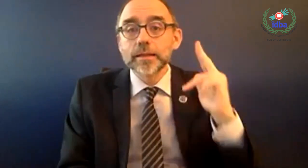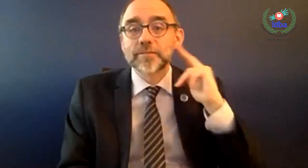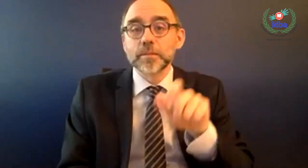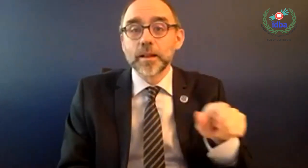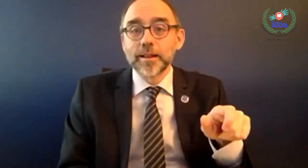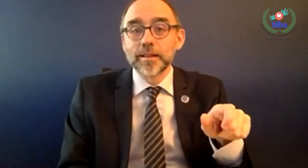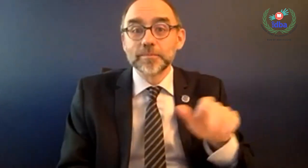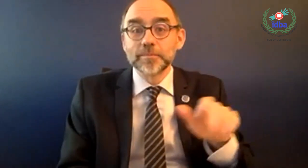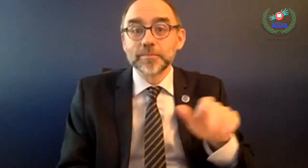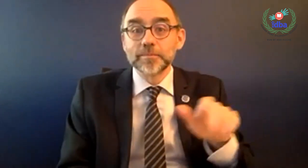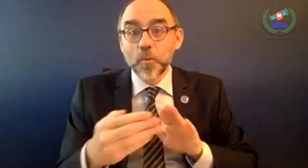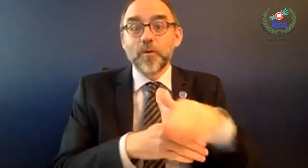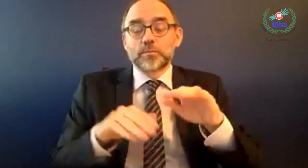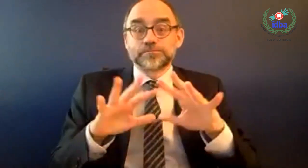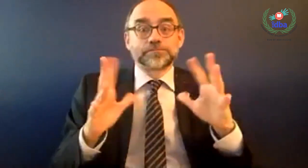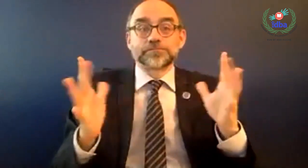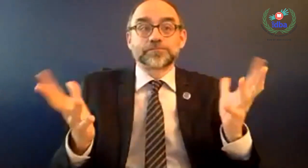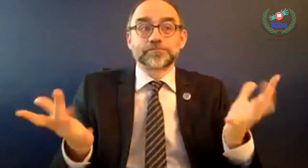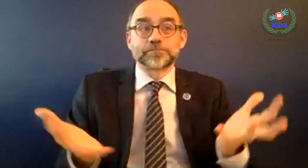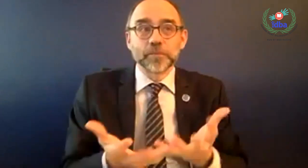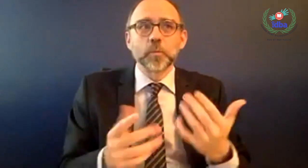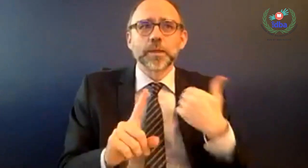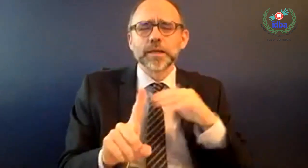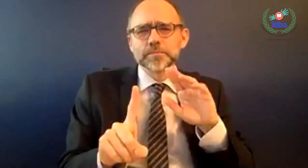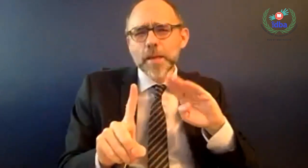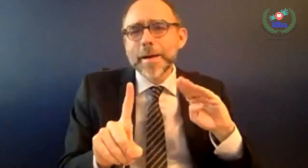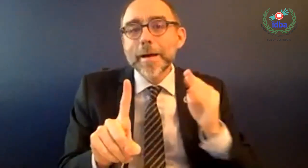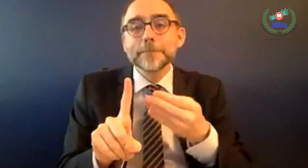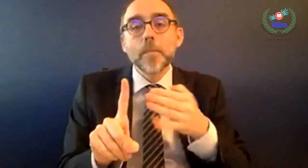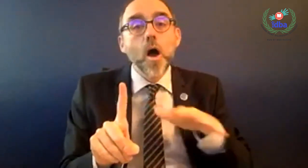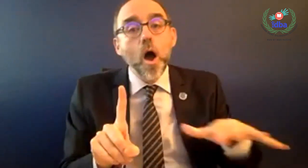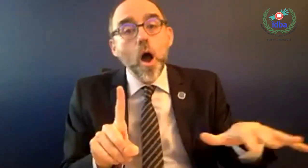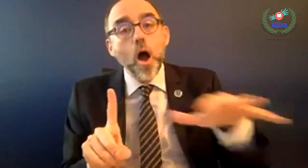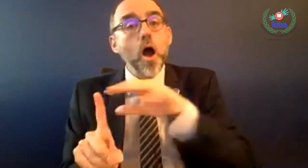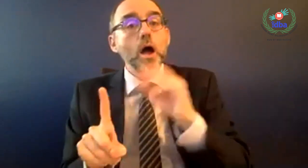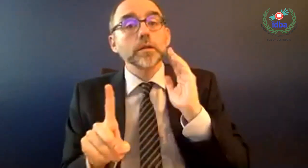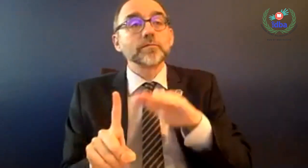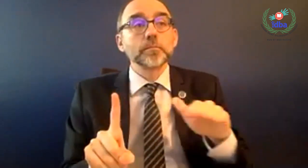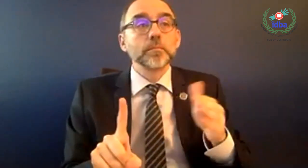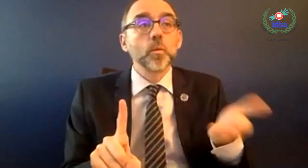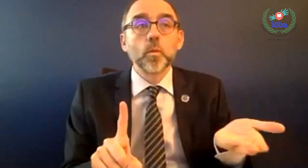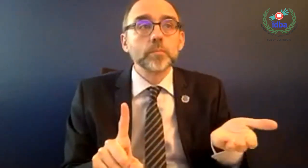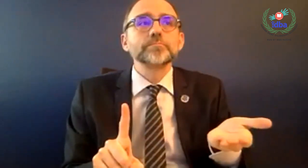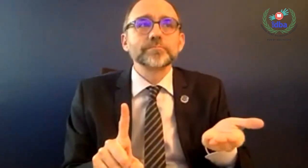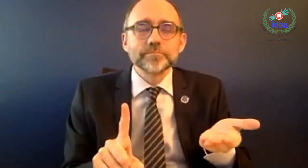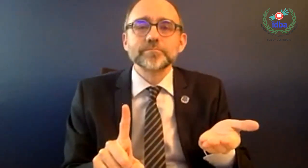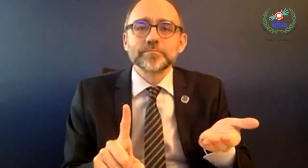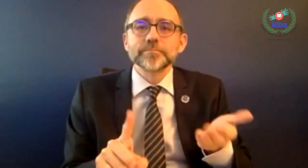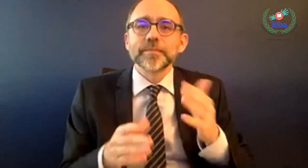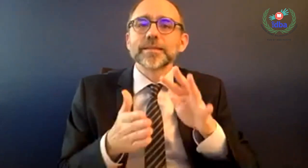70 million deaf people. The population of deaf community, deaf people is more than 70 million deaf